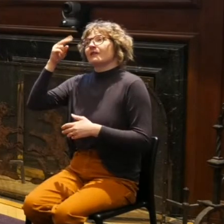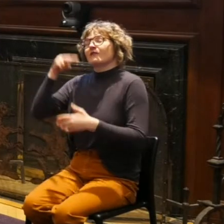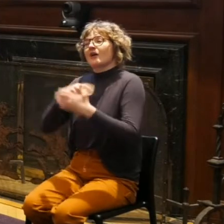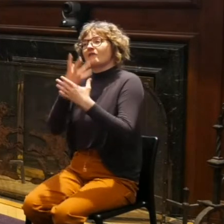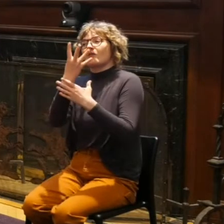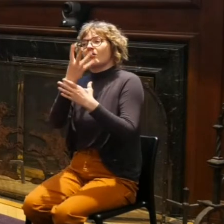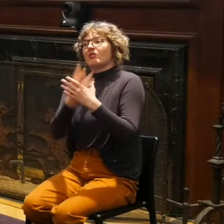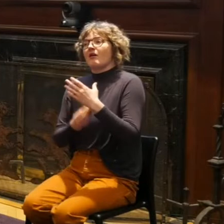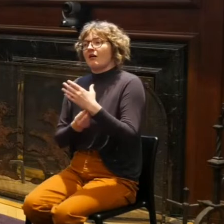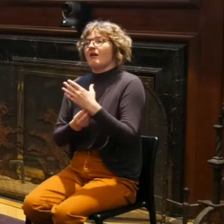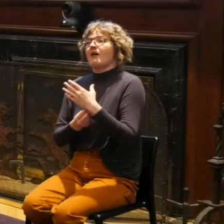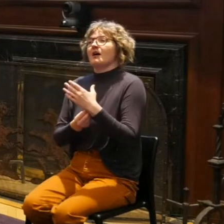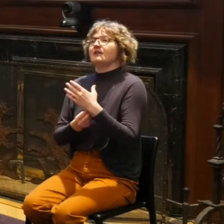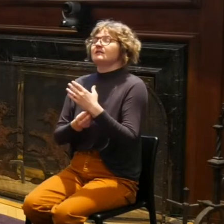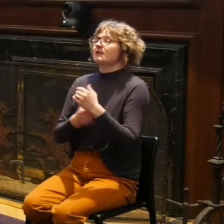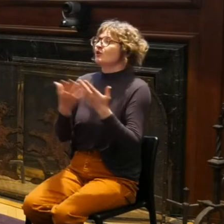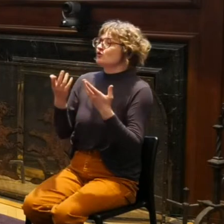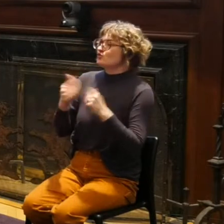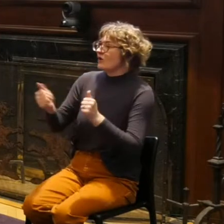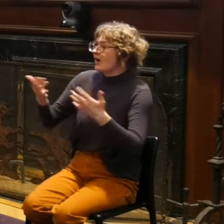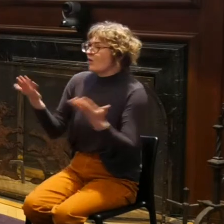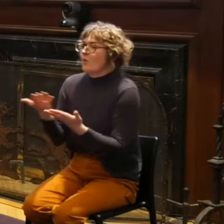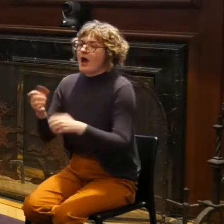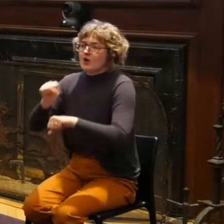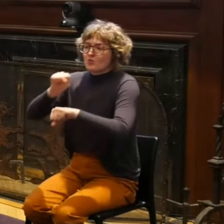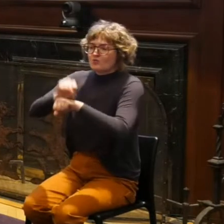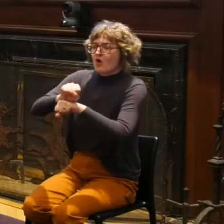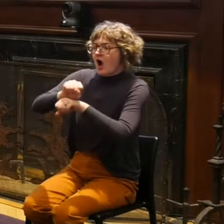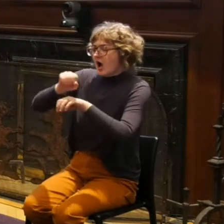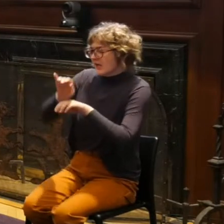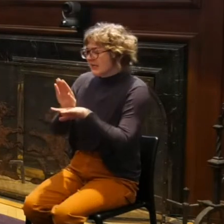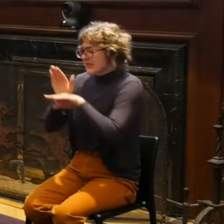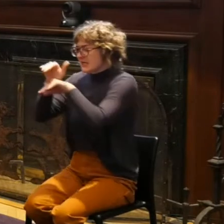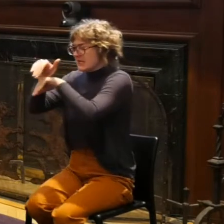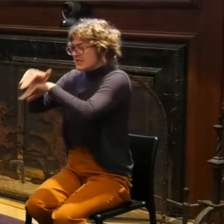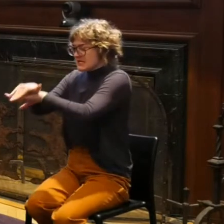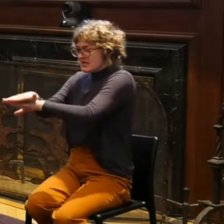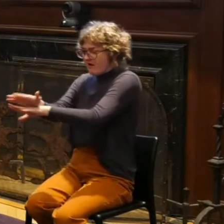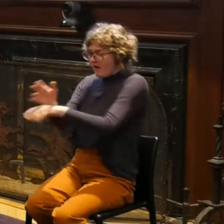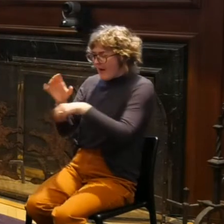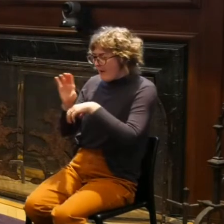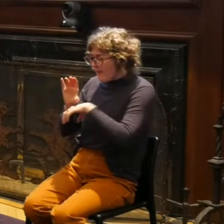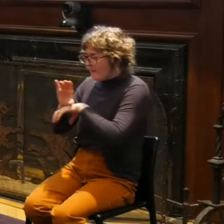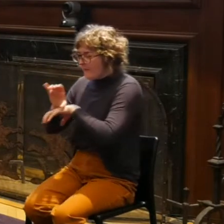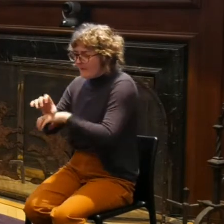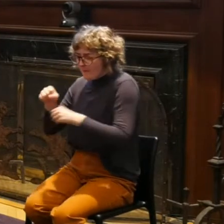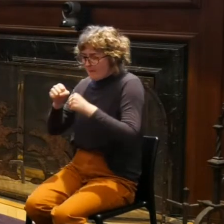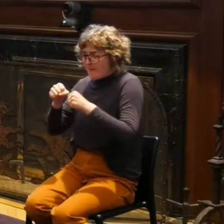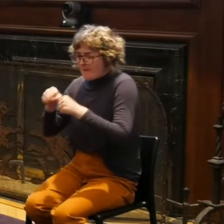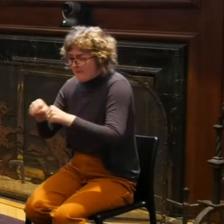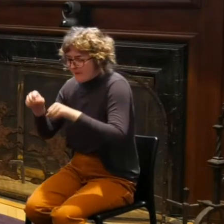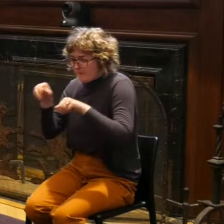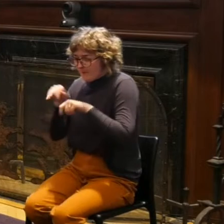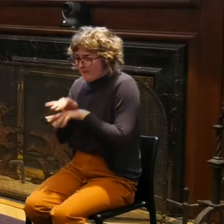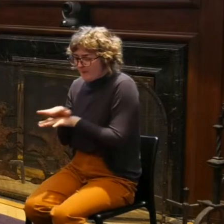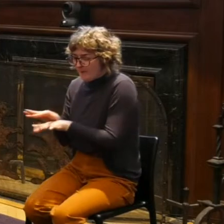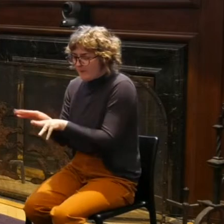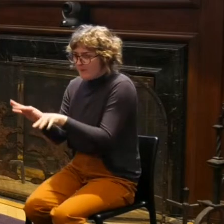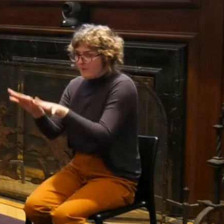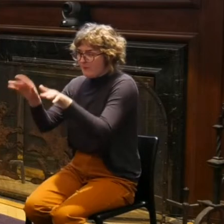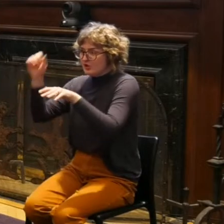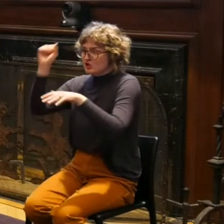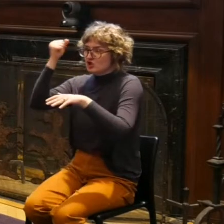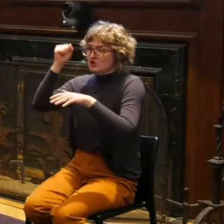or tried and did for what is a rock in a hill and an urge to push until wings beat the air with a silvery